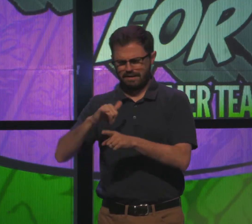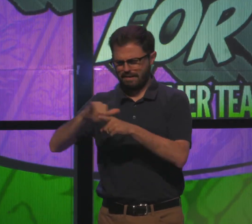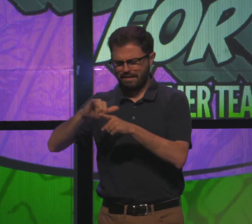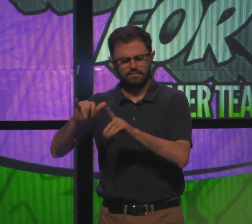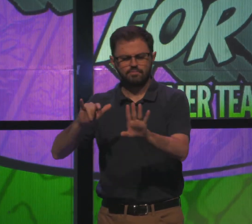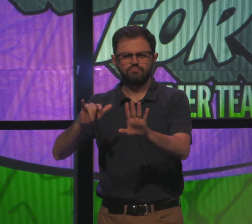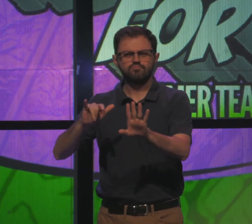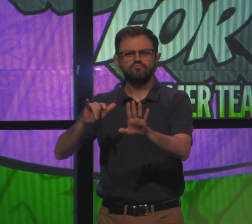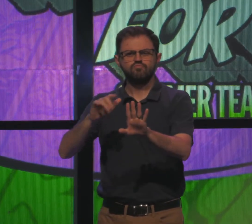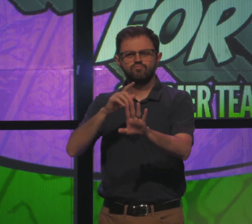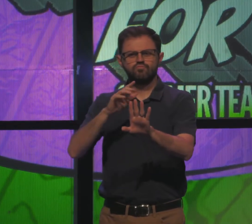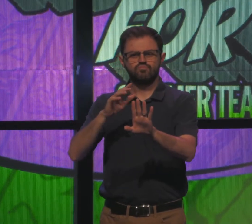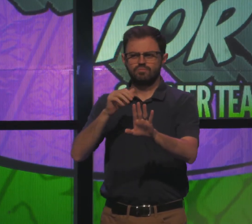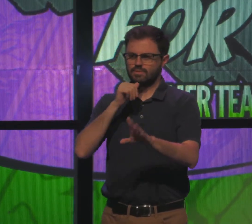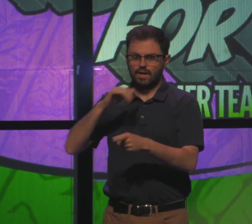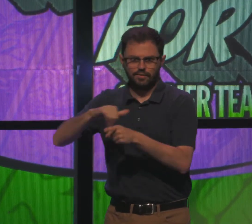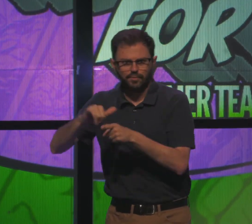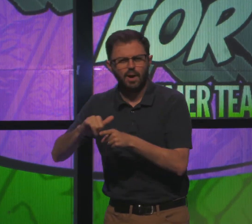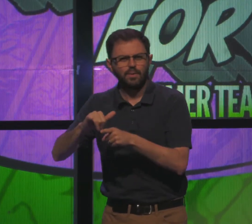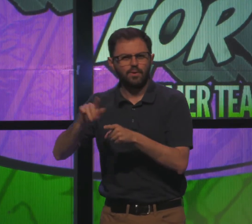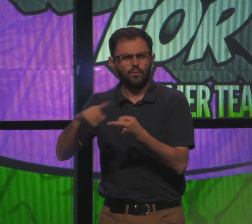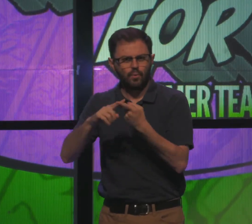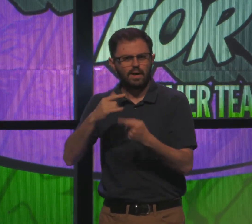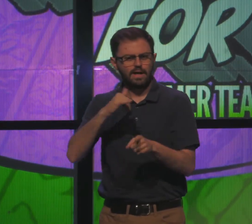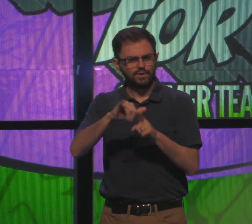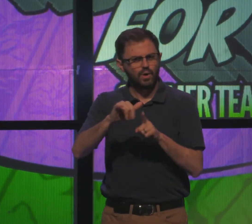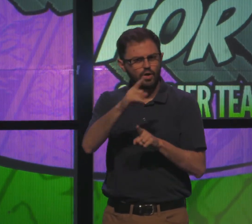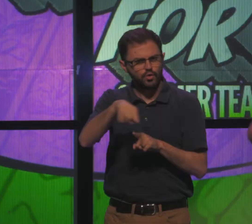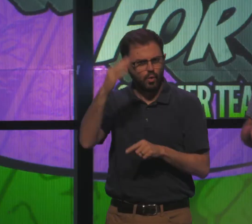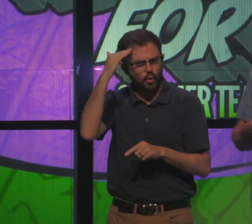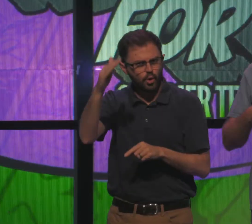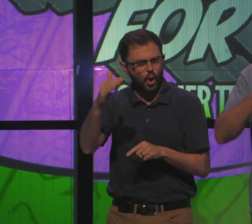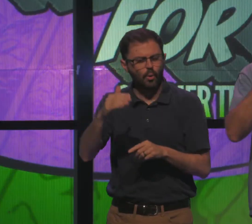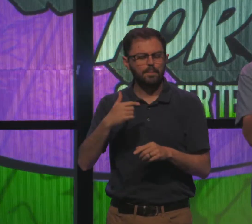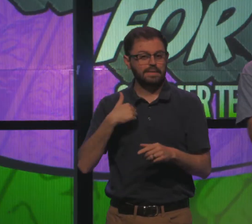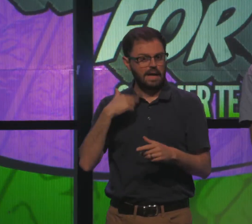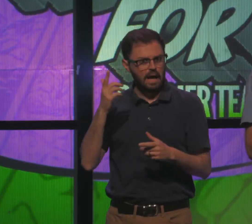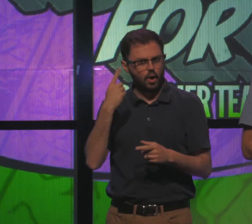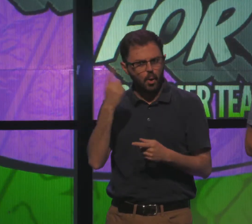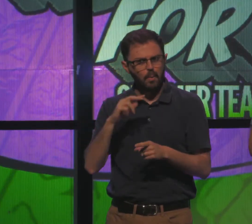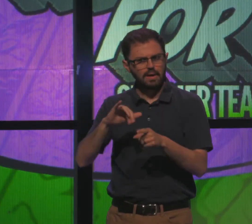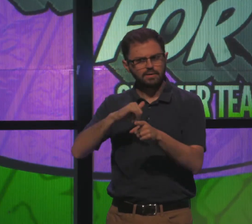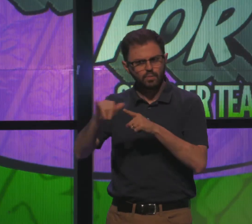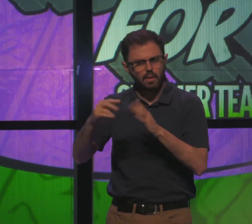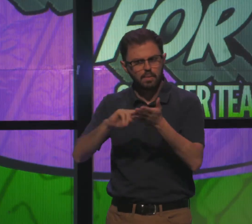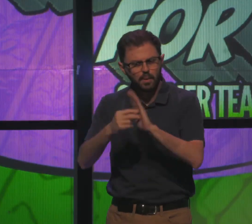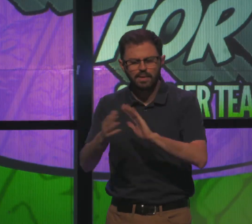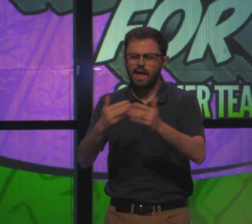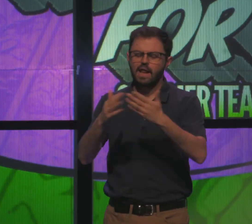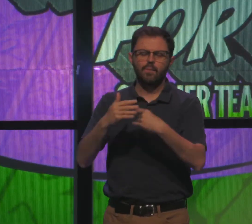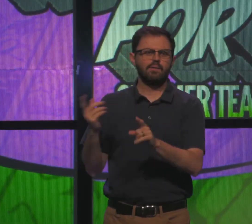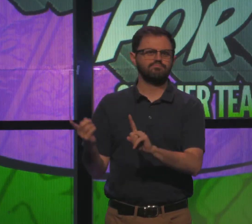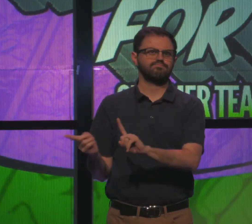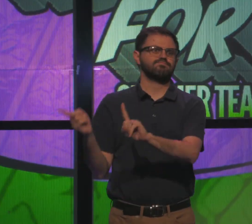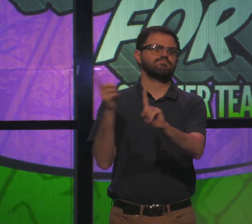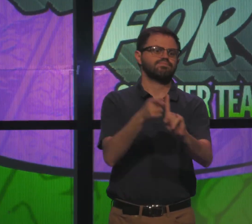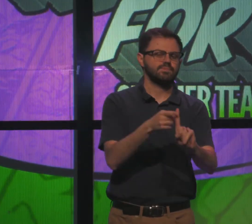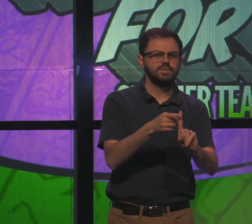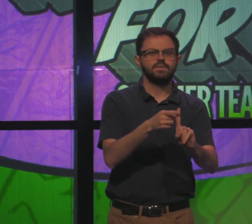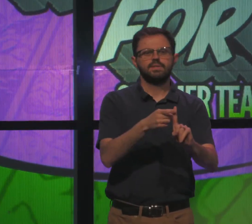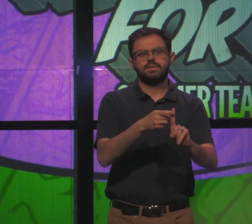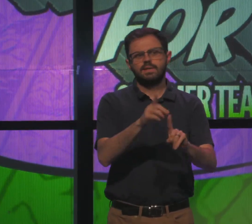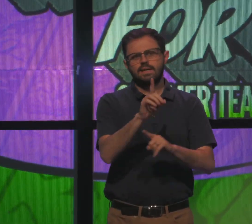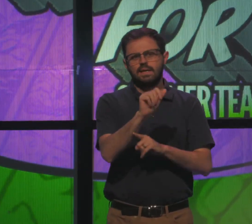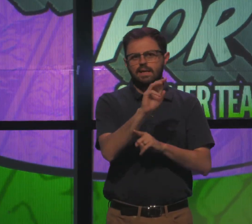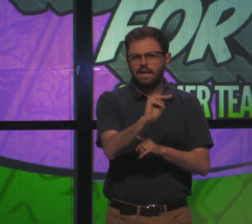Because I do it with purpose and meaning, okay? But the reality is that dams aren't necessarily a bad thing, but they can be. And traditions are like